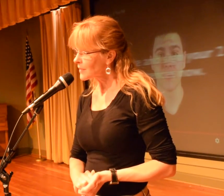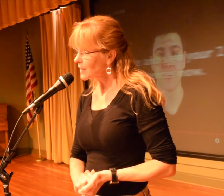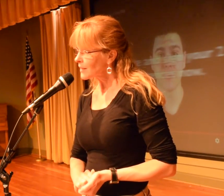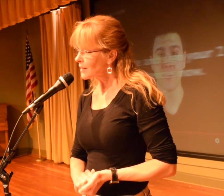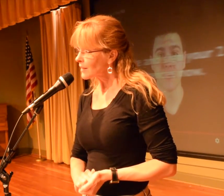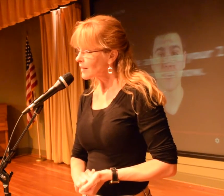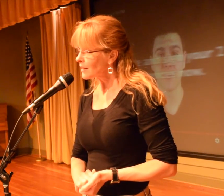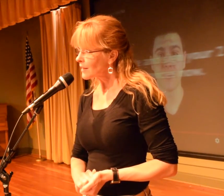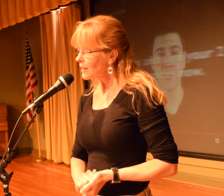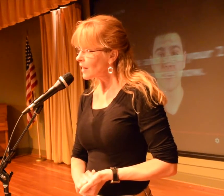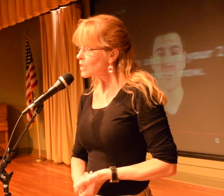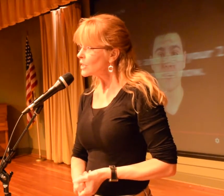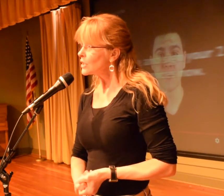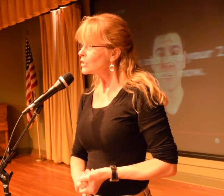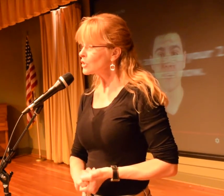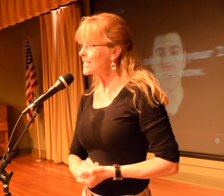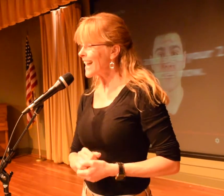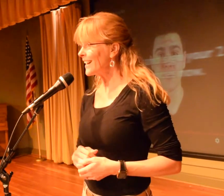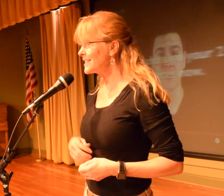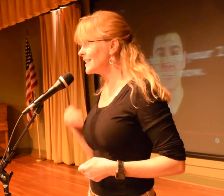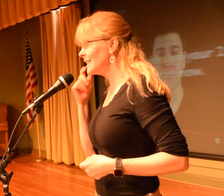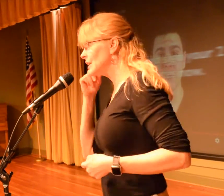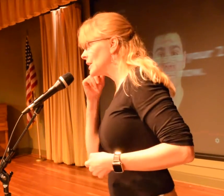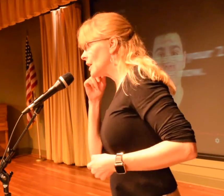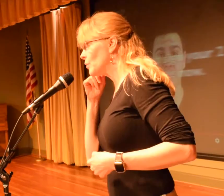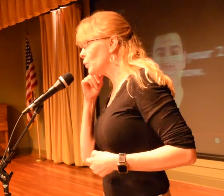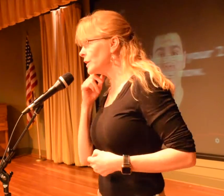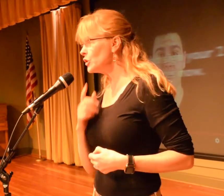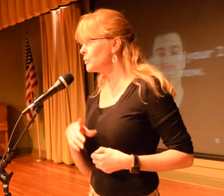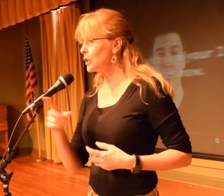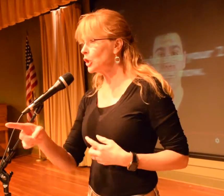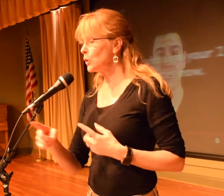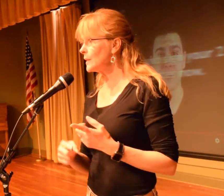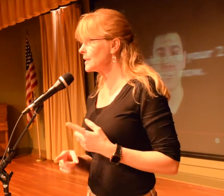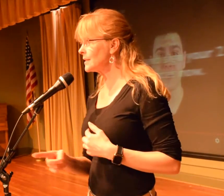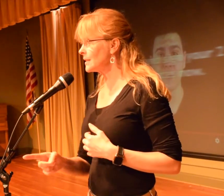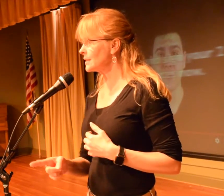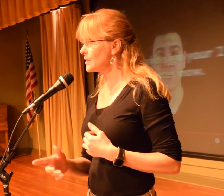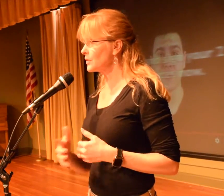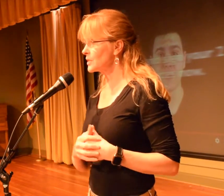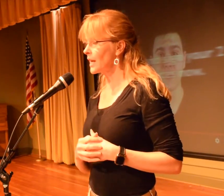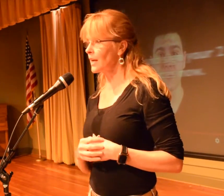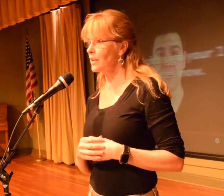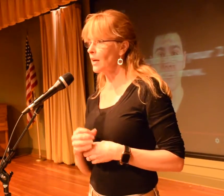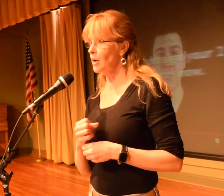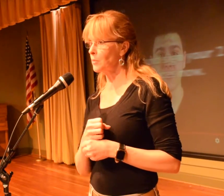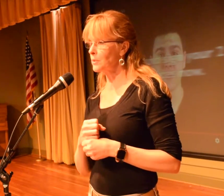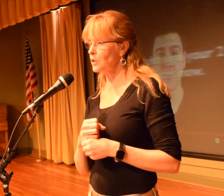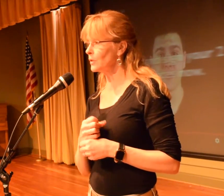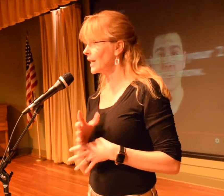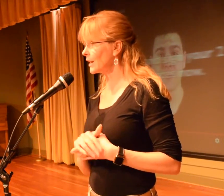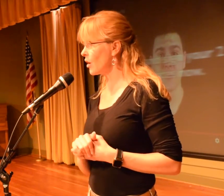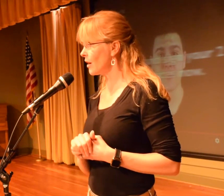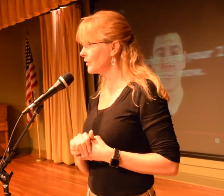so like coffee? So she's asking, when do you put you in the sentence if you're saying, do you like